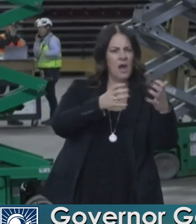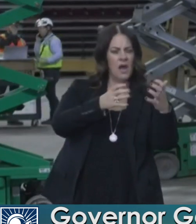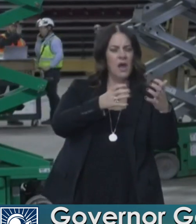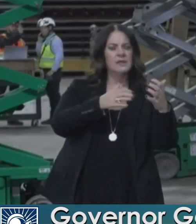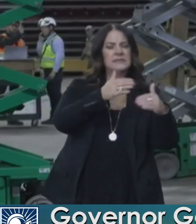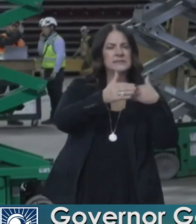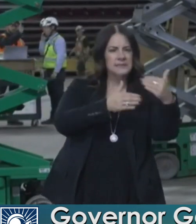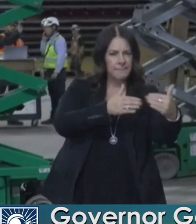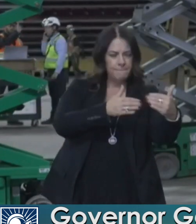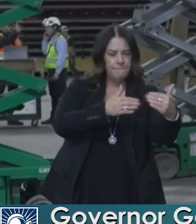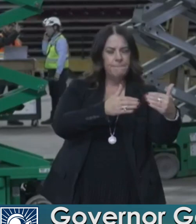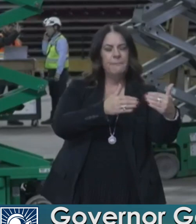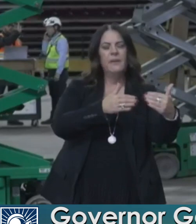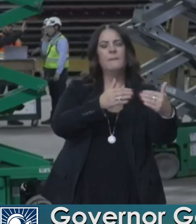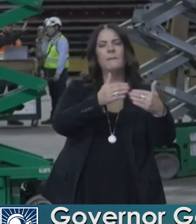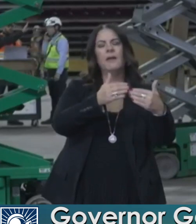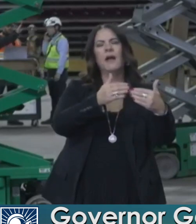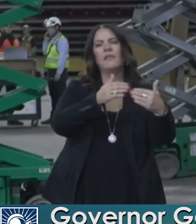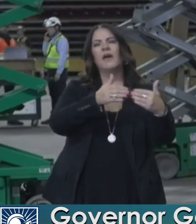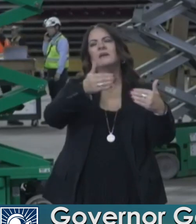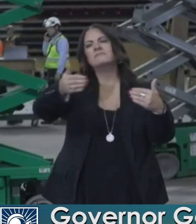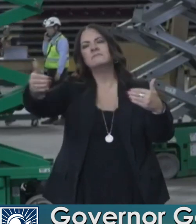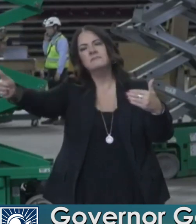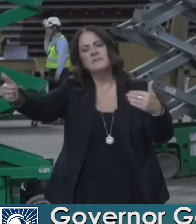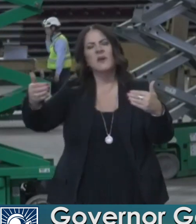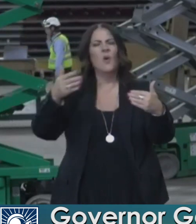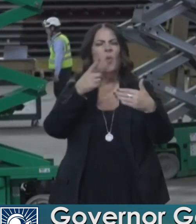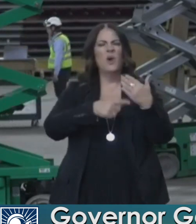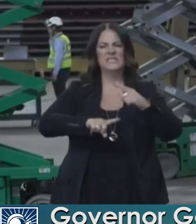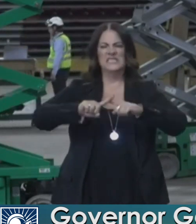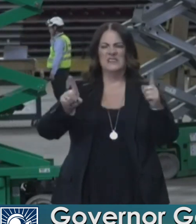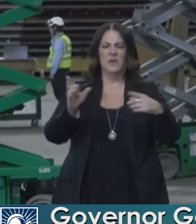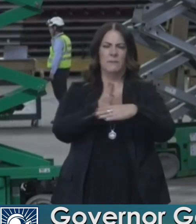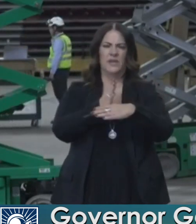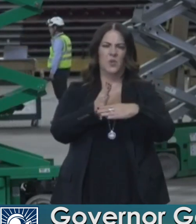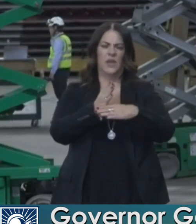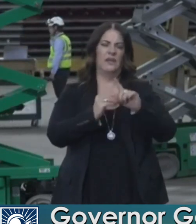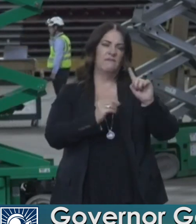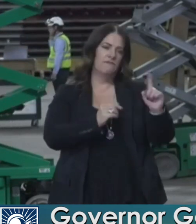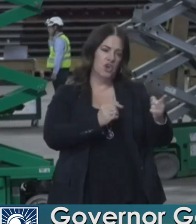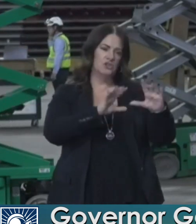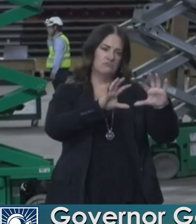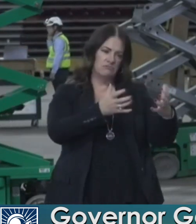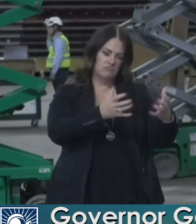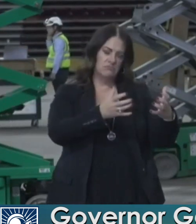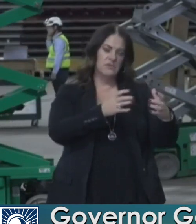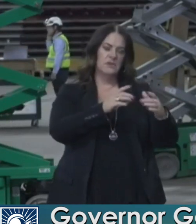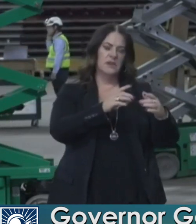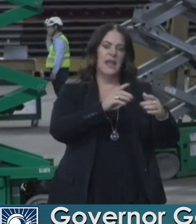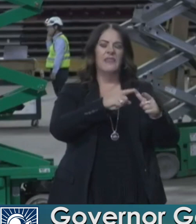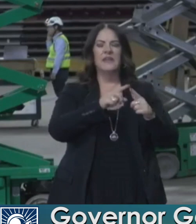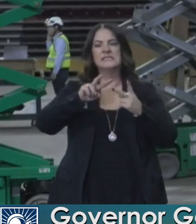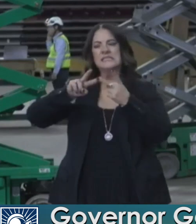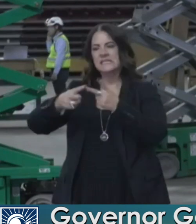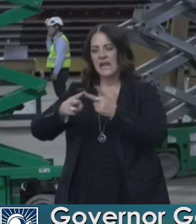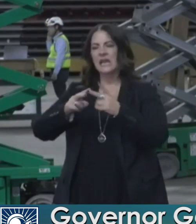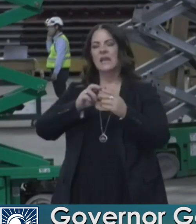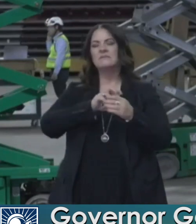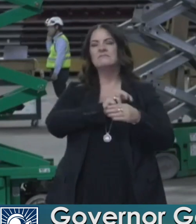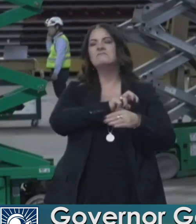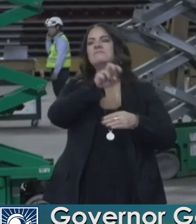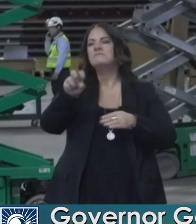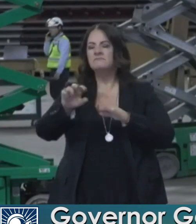Phase 1 mean in your modeling, and what's the difference between Phase 1 and any subsequent phases? First phase, we break things down